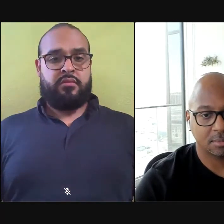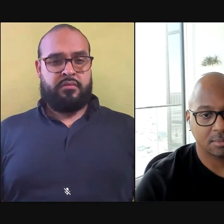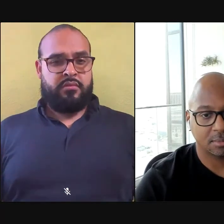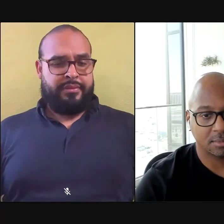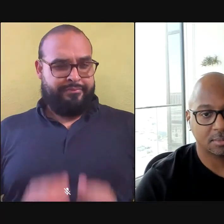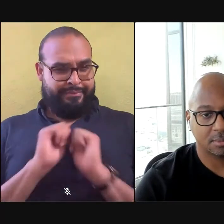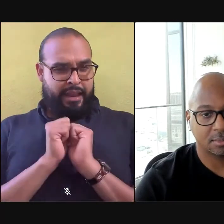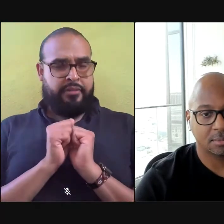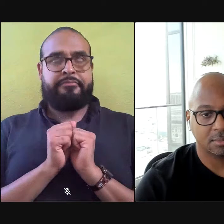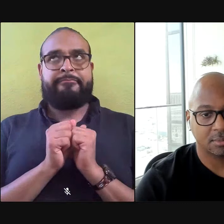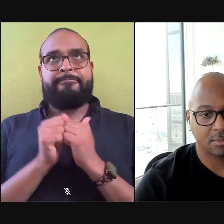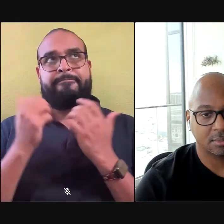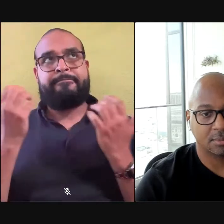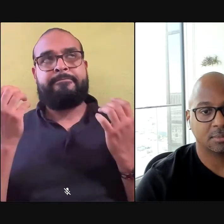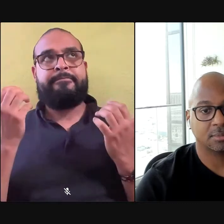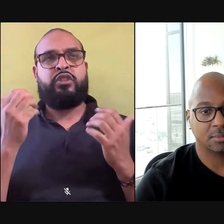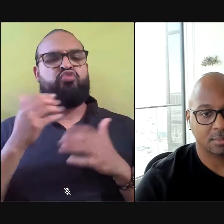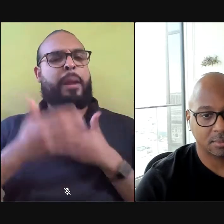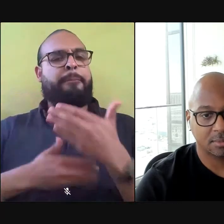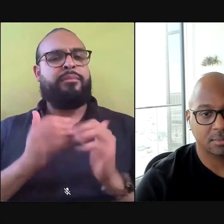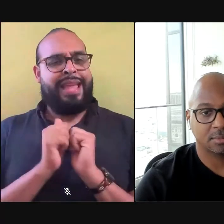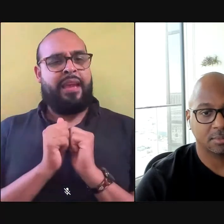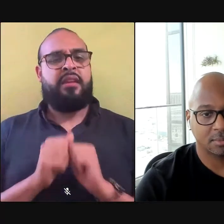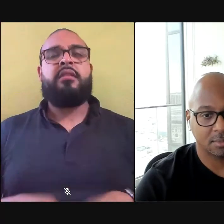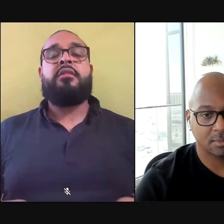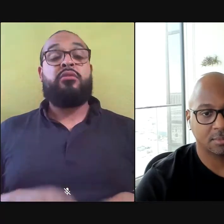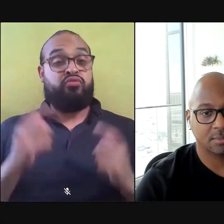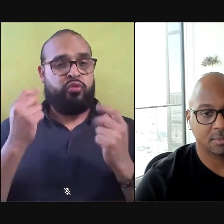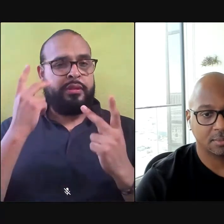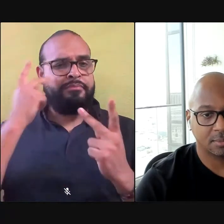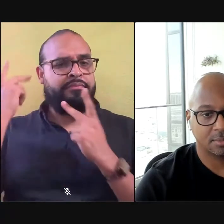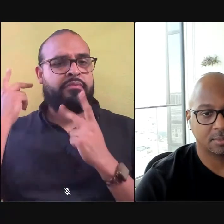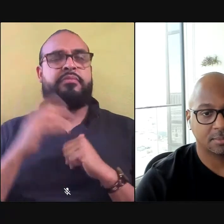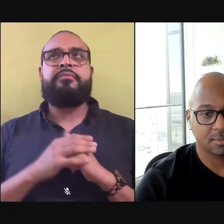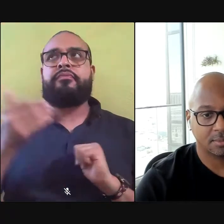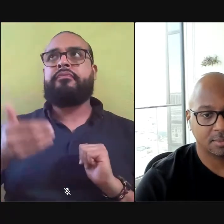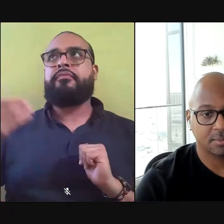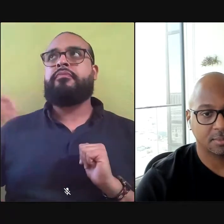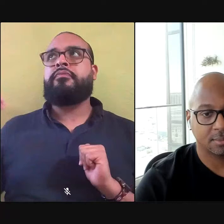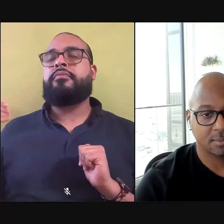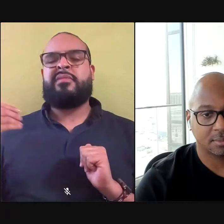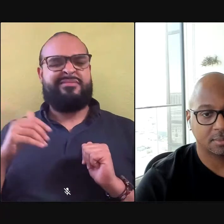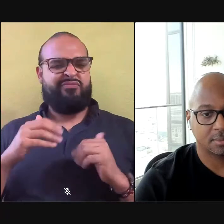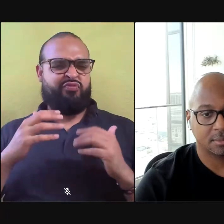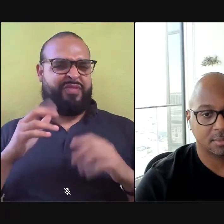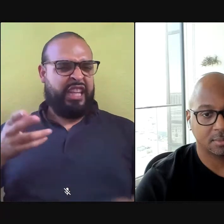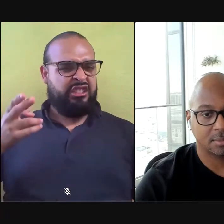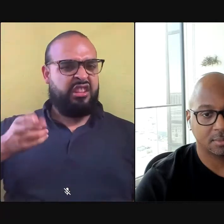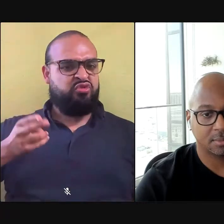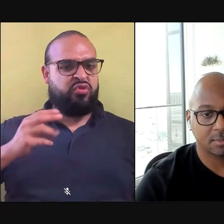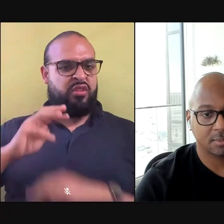happened in human history? What else has happened in my own life or for my ancestors? And how does this thing that I'm going